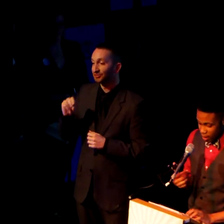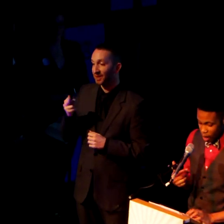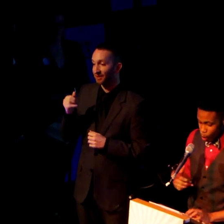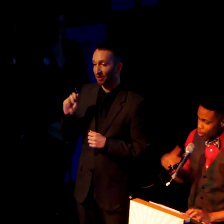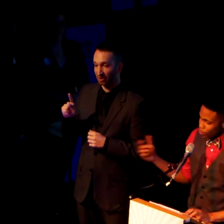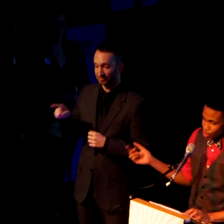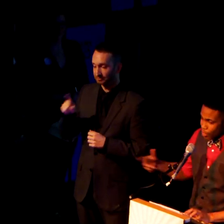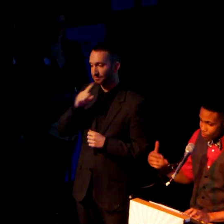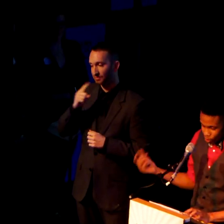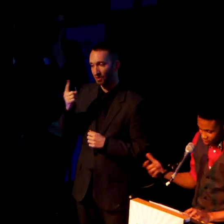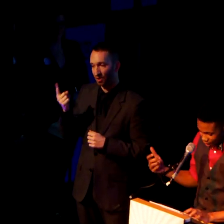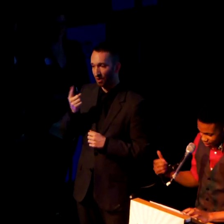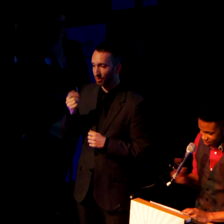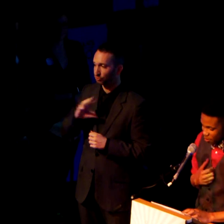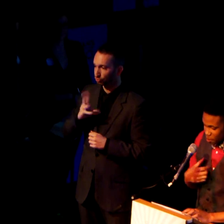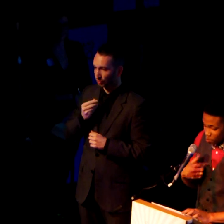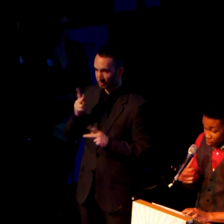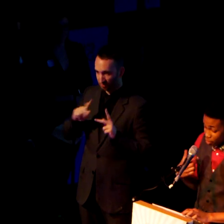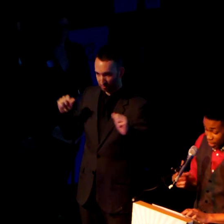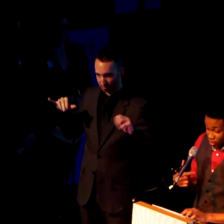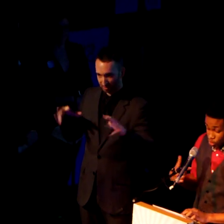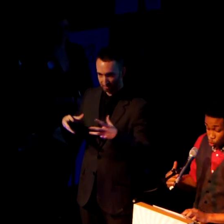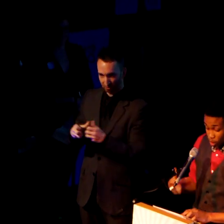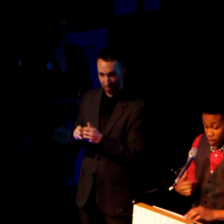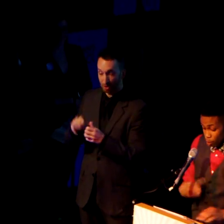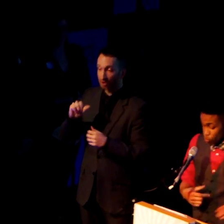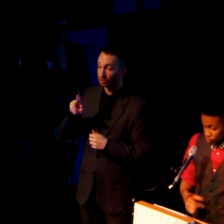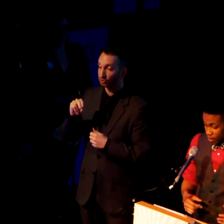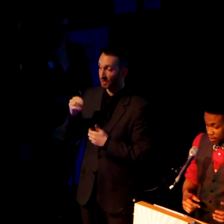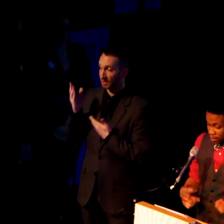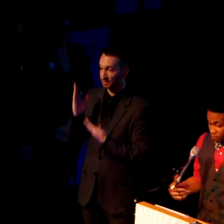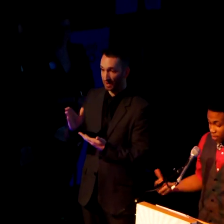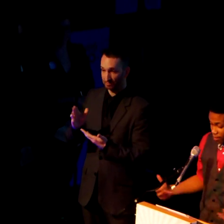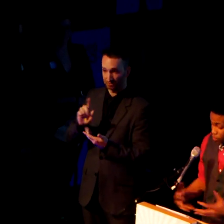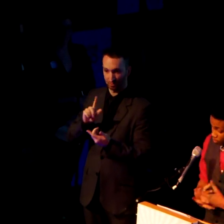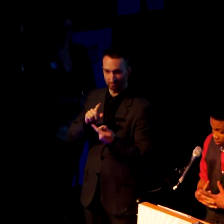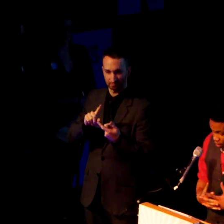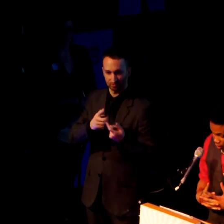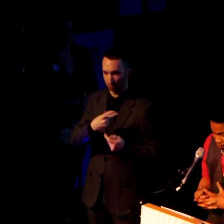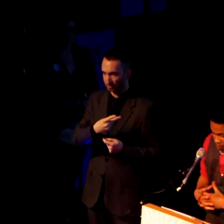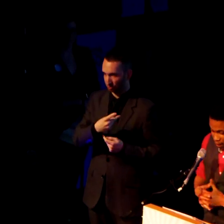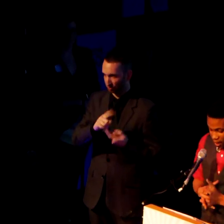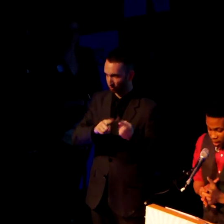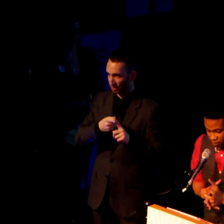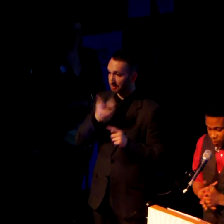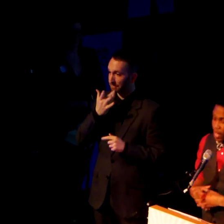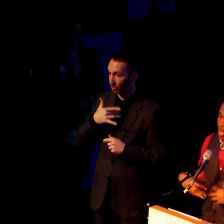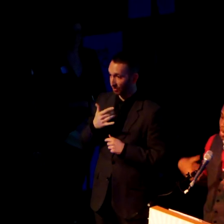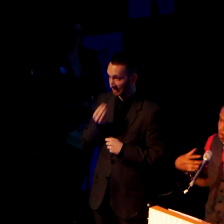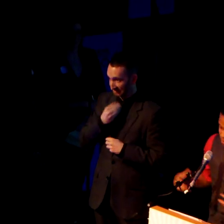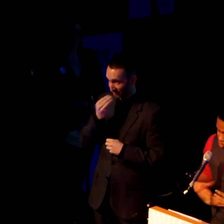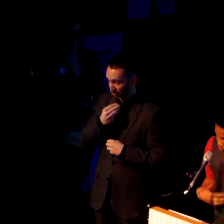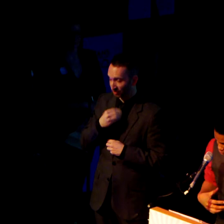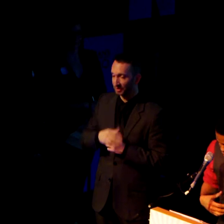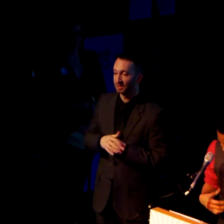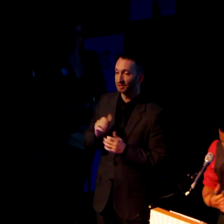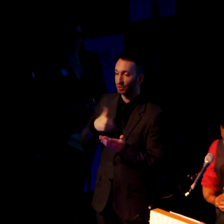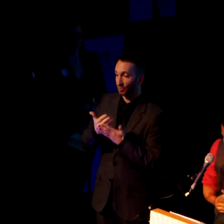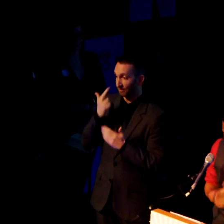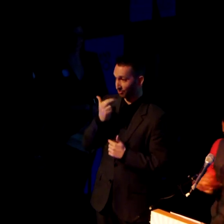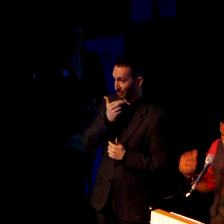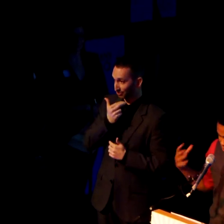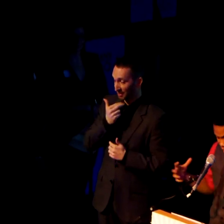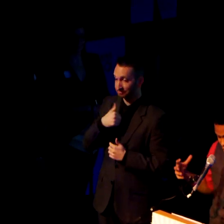is, by the way, always bringing trans folks together, brought Jen to one of our mutual friends, Stephanie Lavin's birthday dinner. I arrived to the